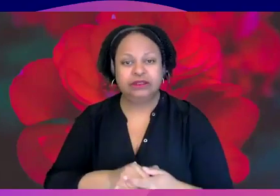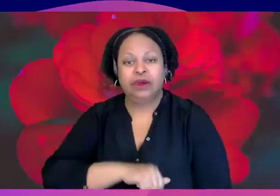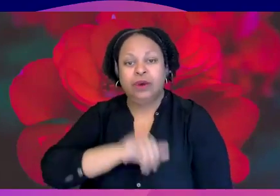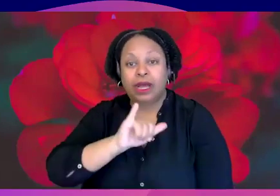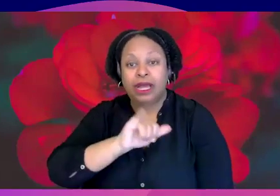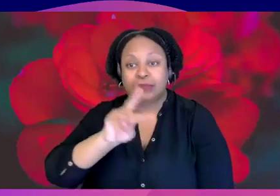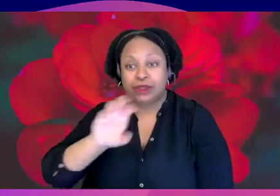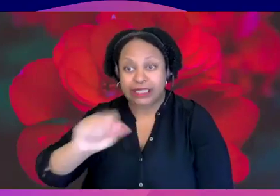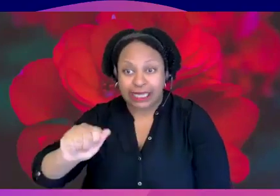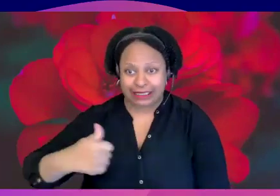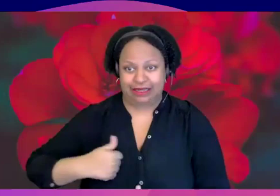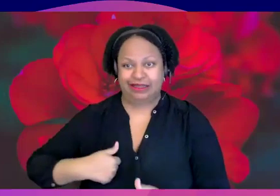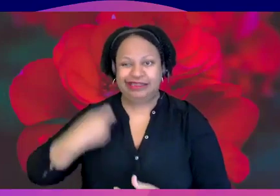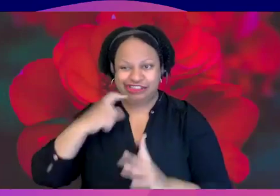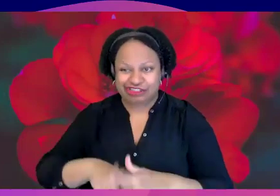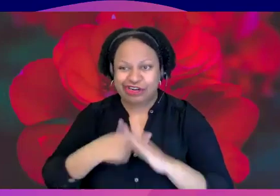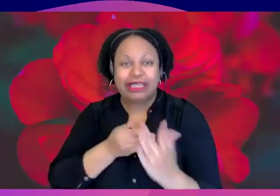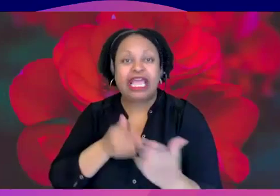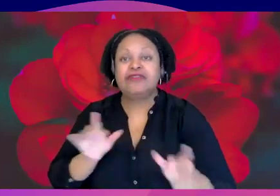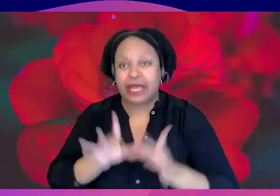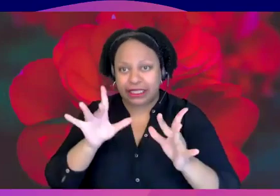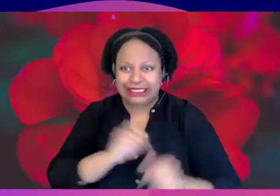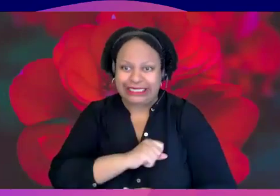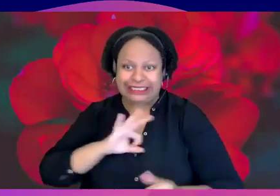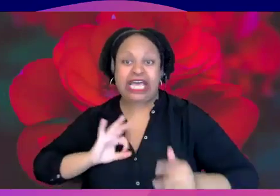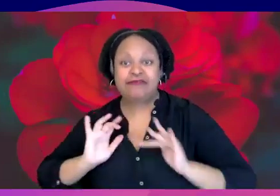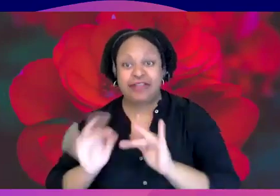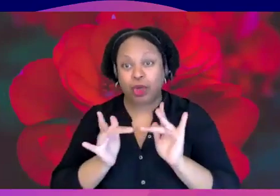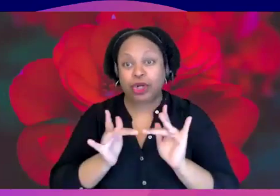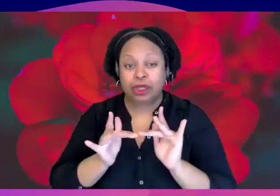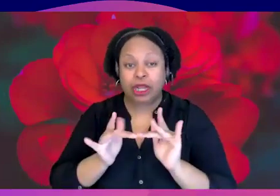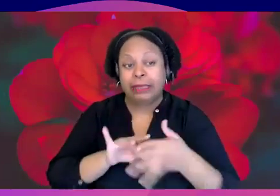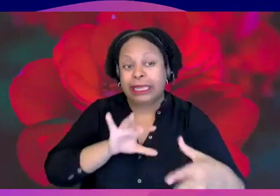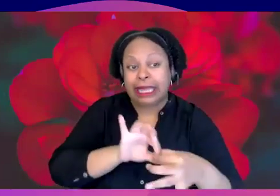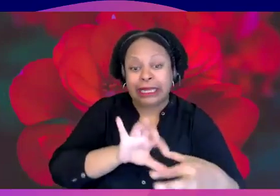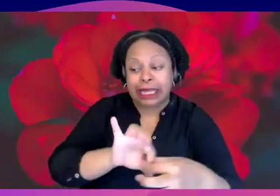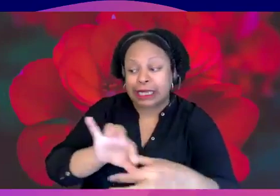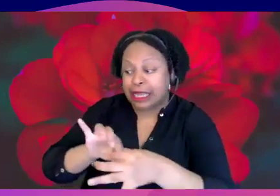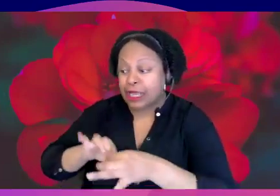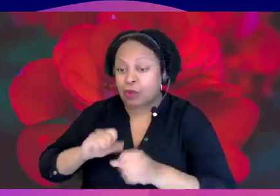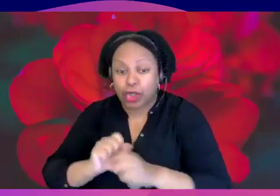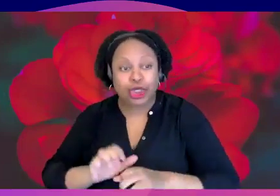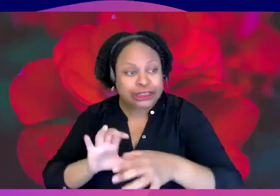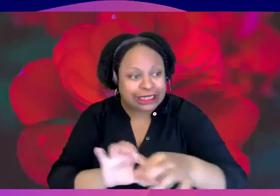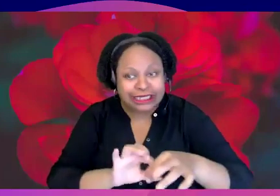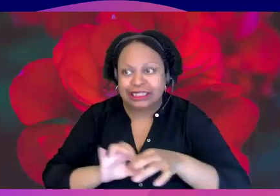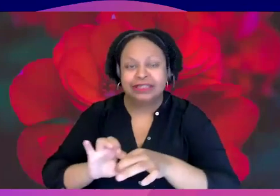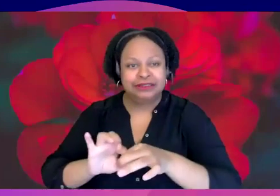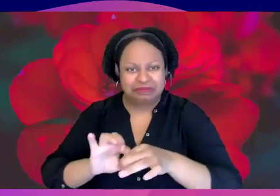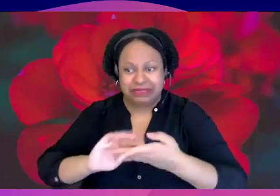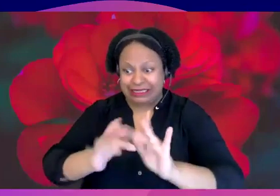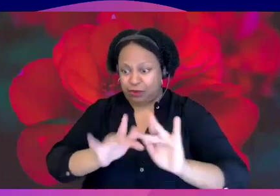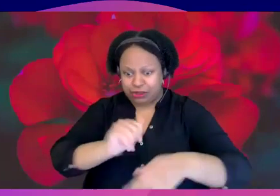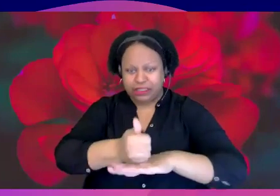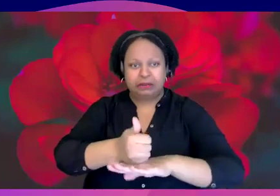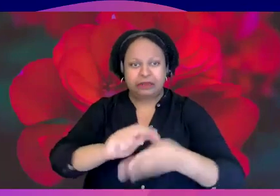YWCA Canada has started an anti-violence staff network, for example, connecting workers, providing that network so folks